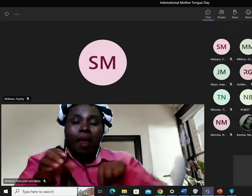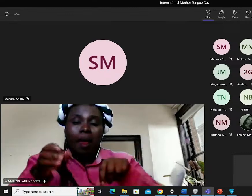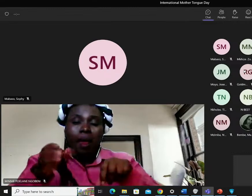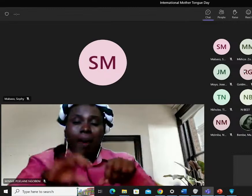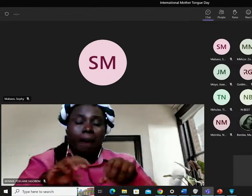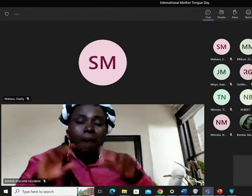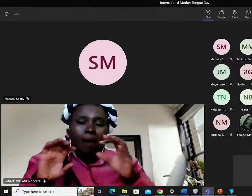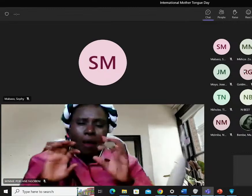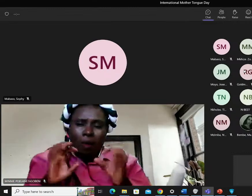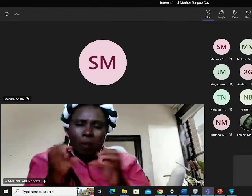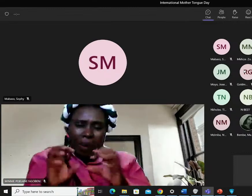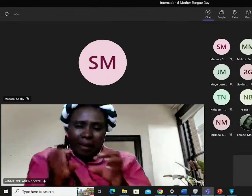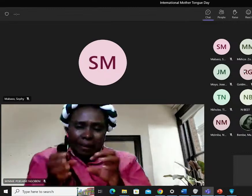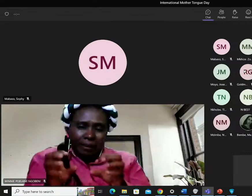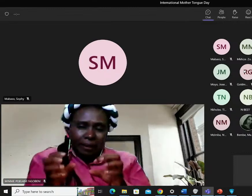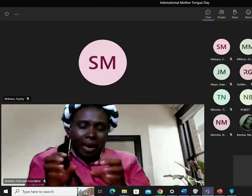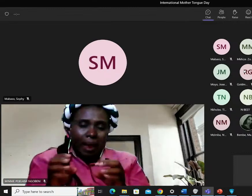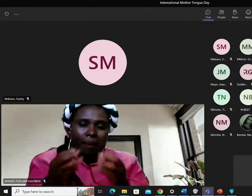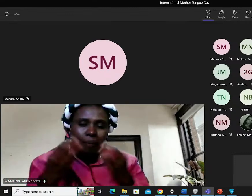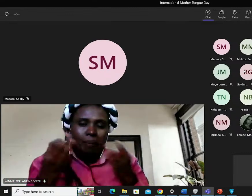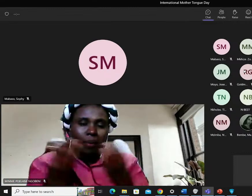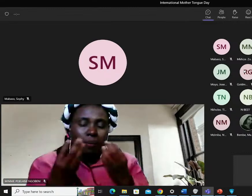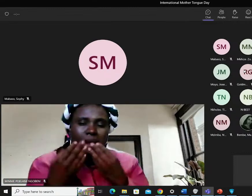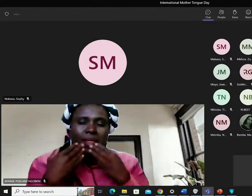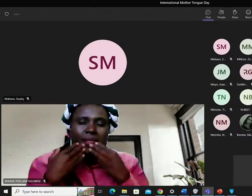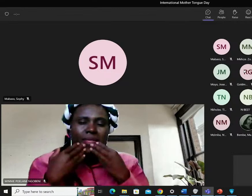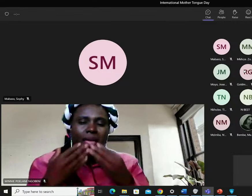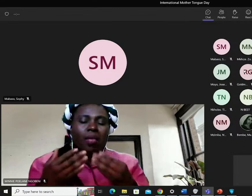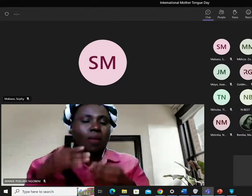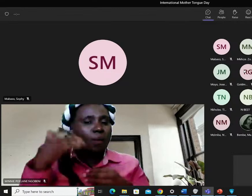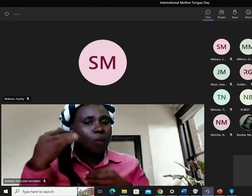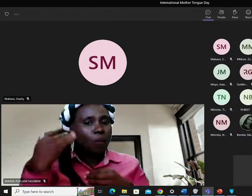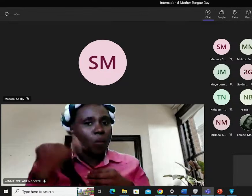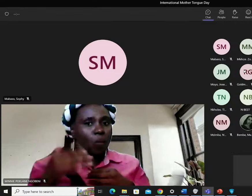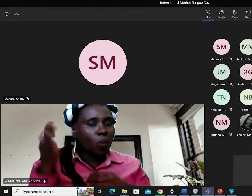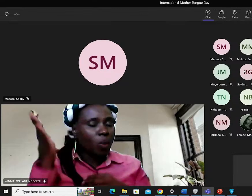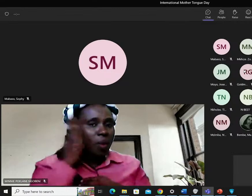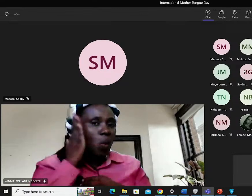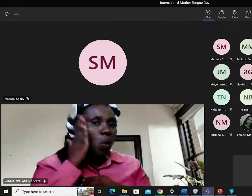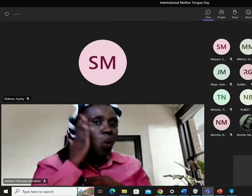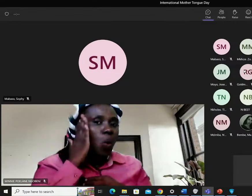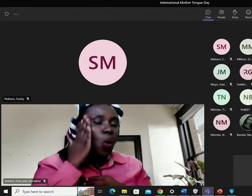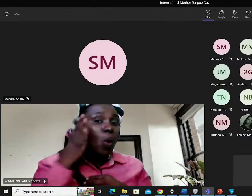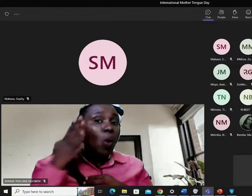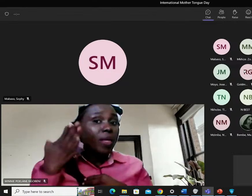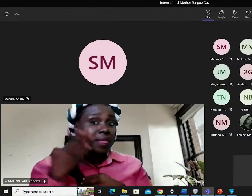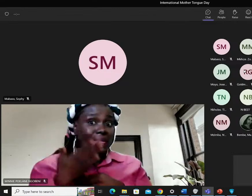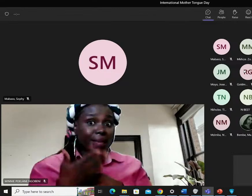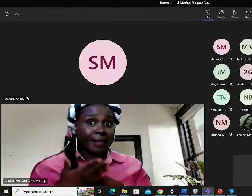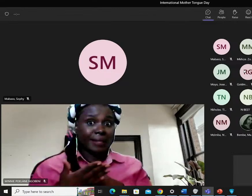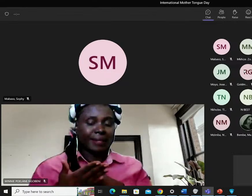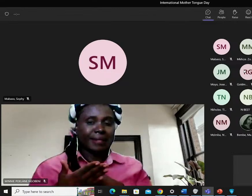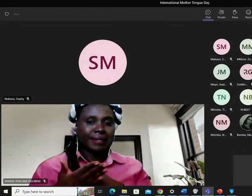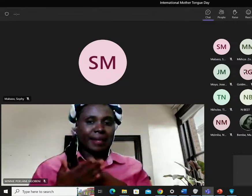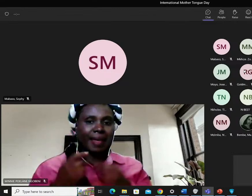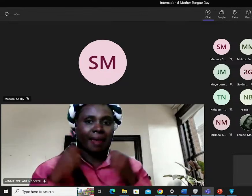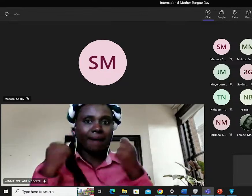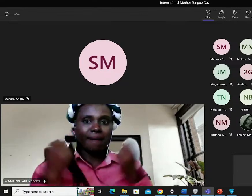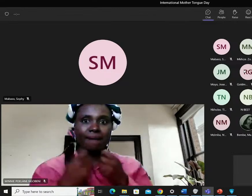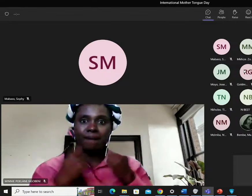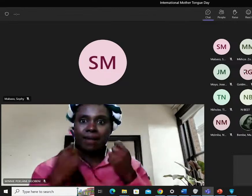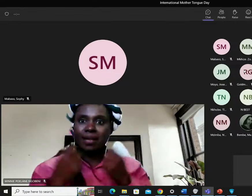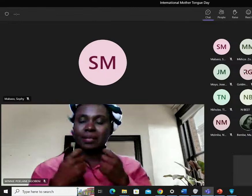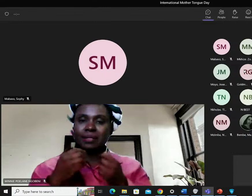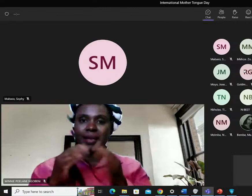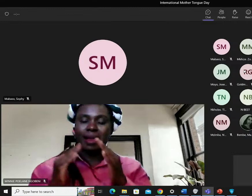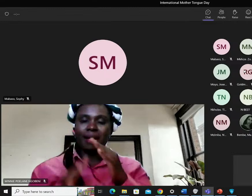media, thank you so much, because now we know this event has reached